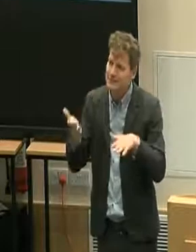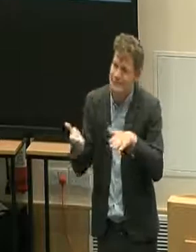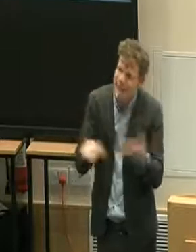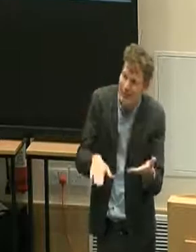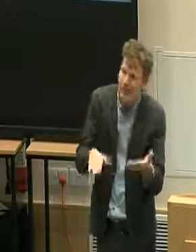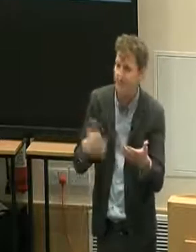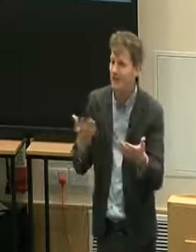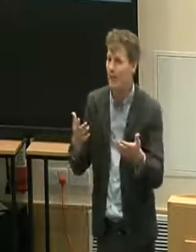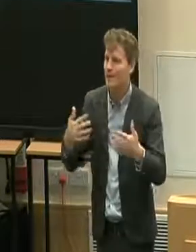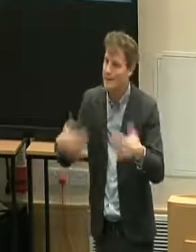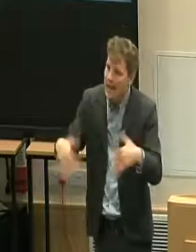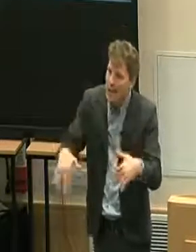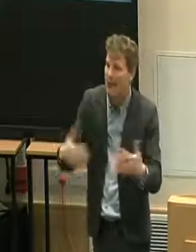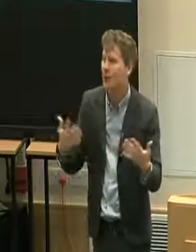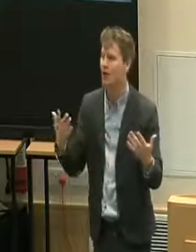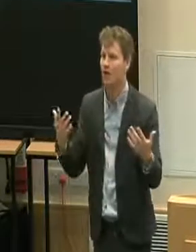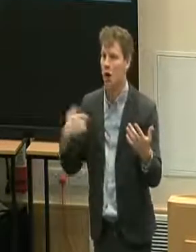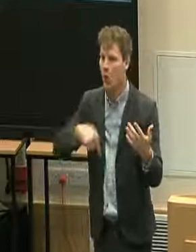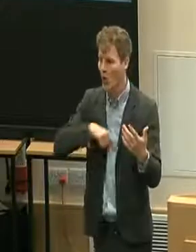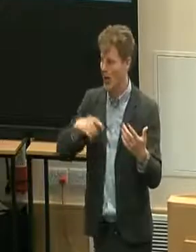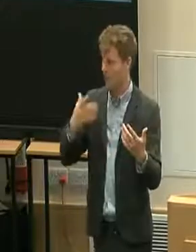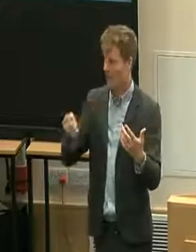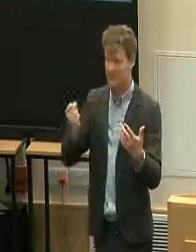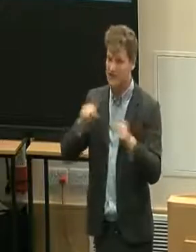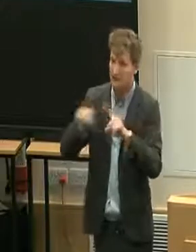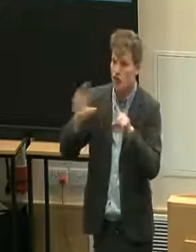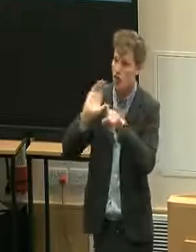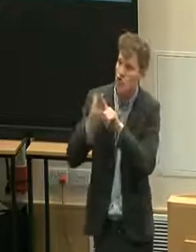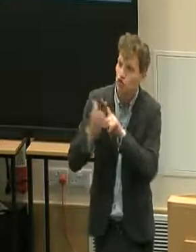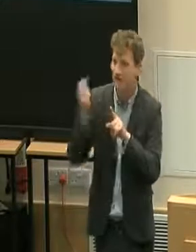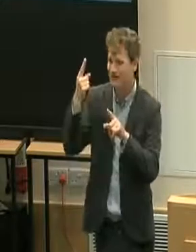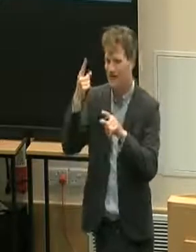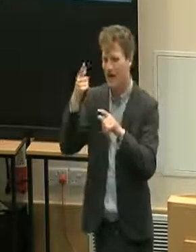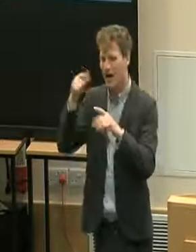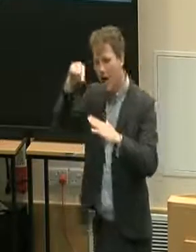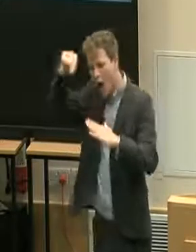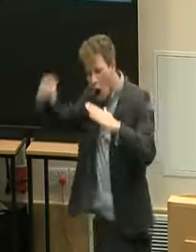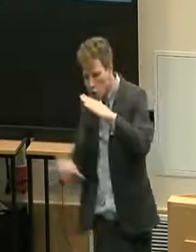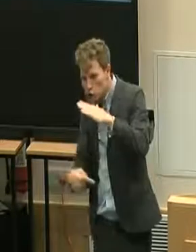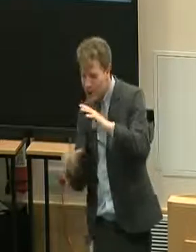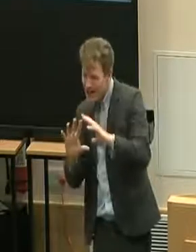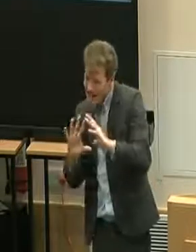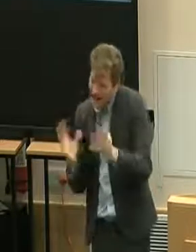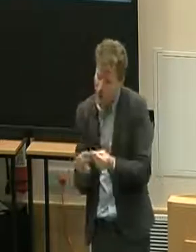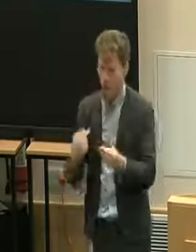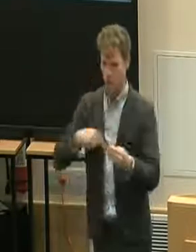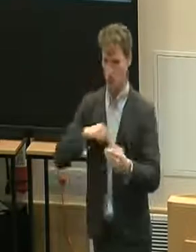but we're human underneath it all. That's what universalism says.